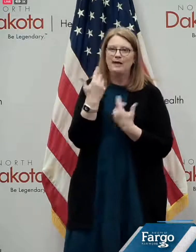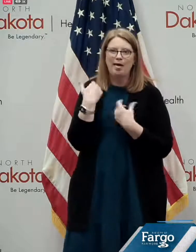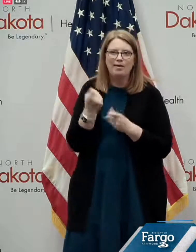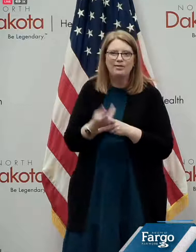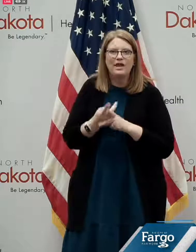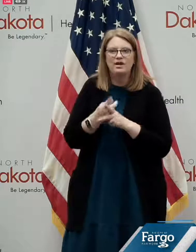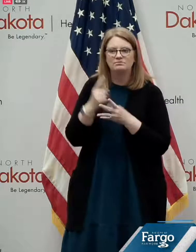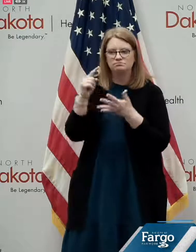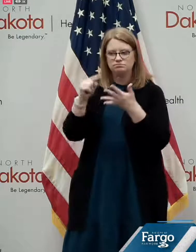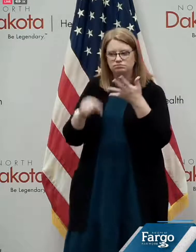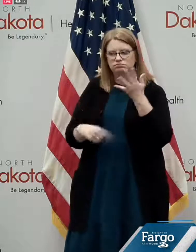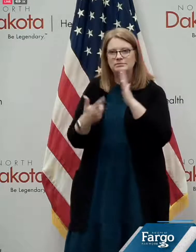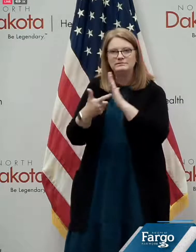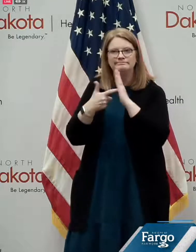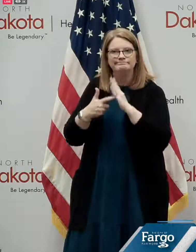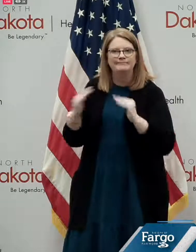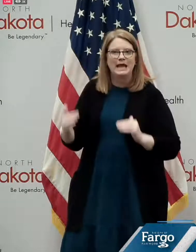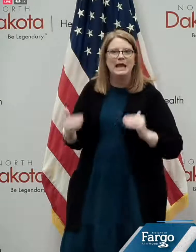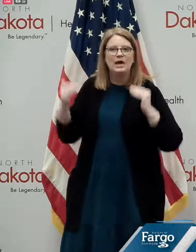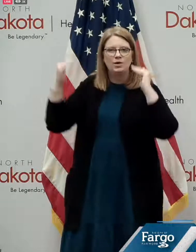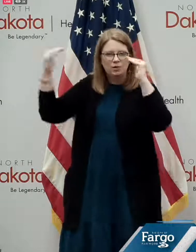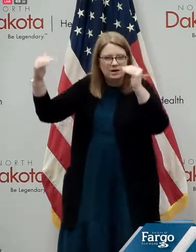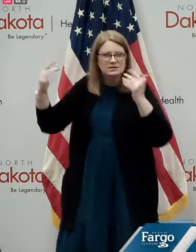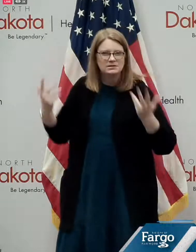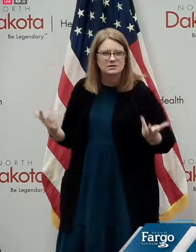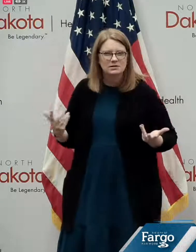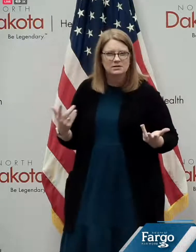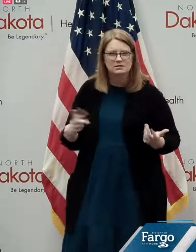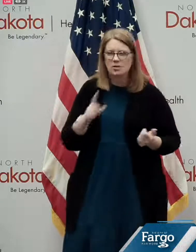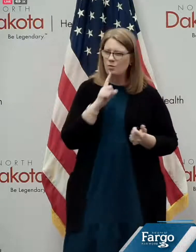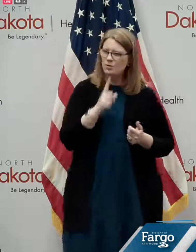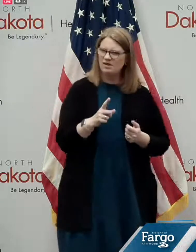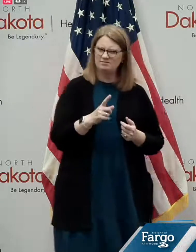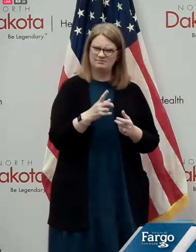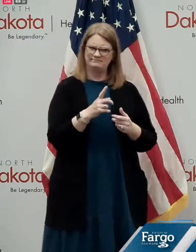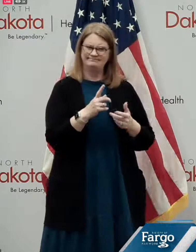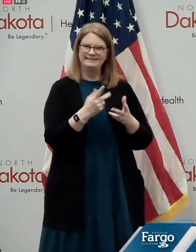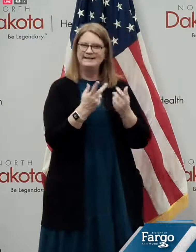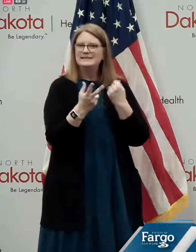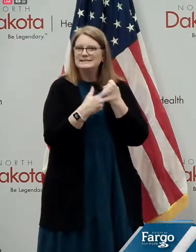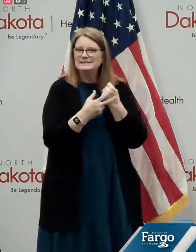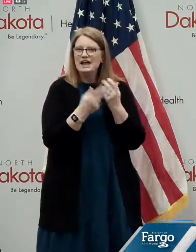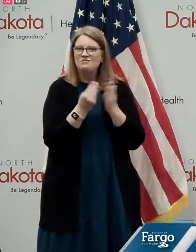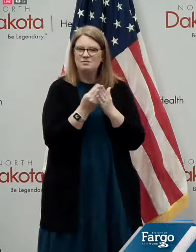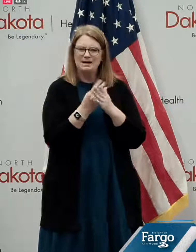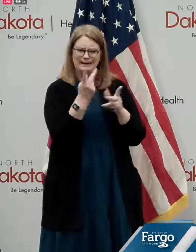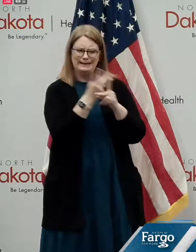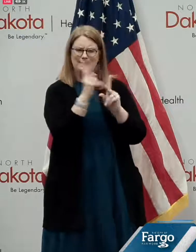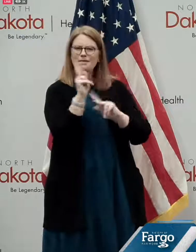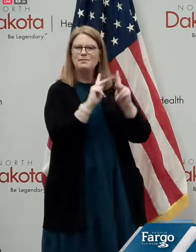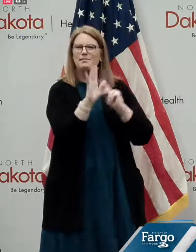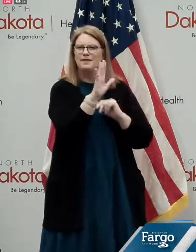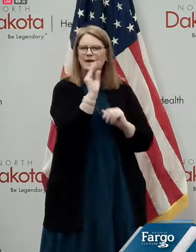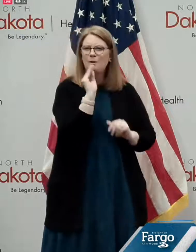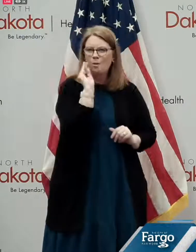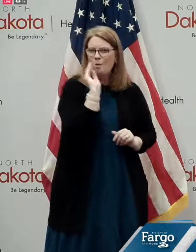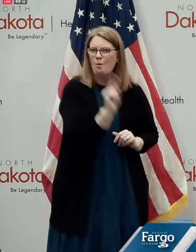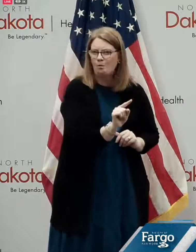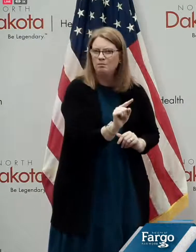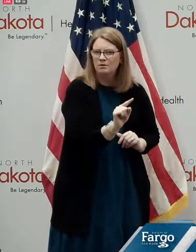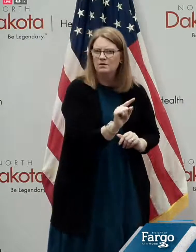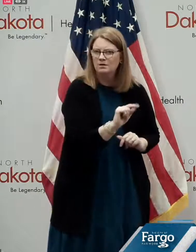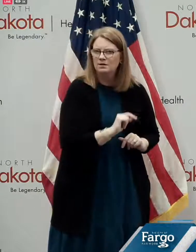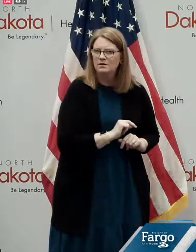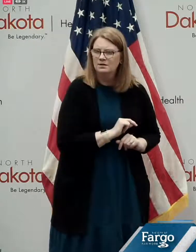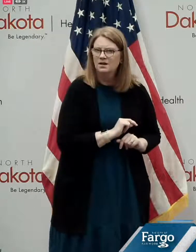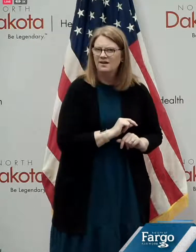healthcare, mental health, and other services. And so this is a way to actually save money relative to other services. And so